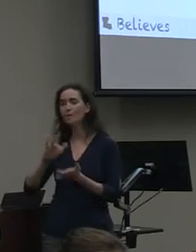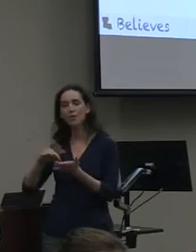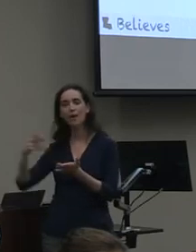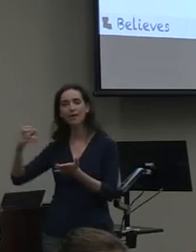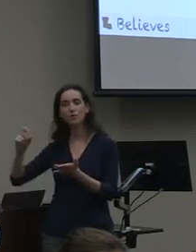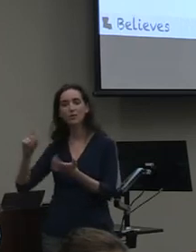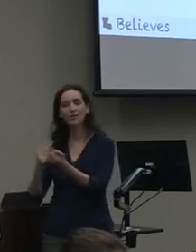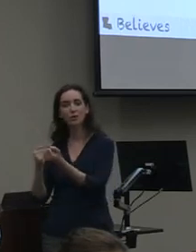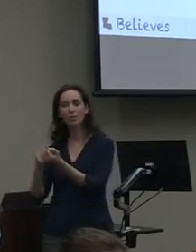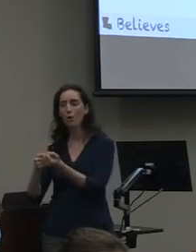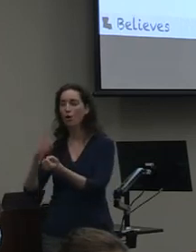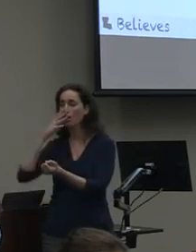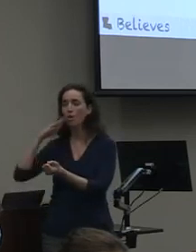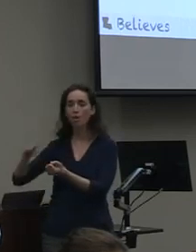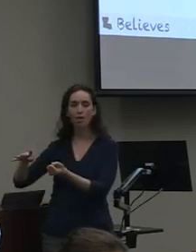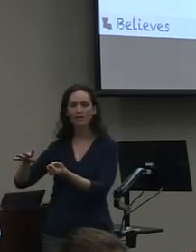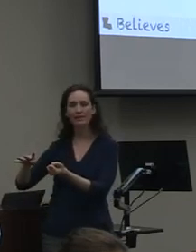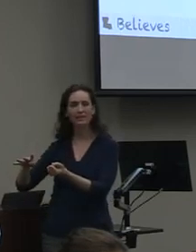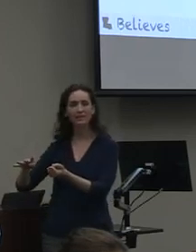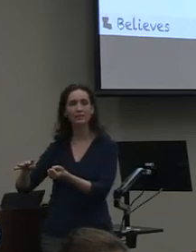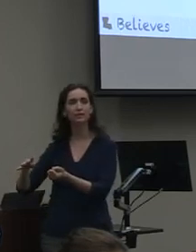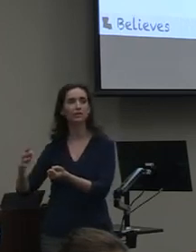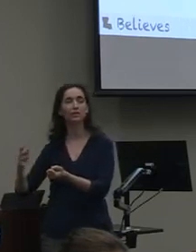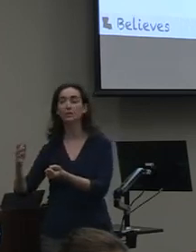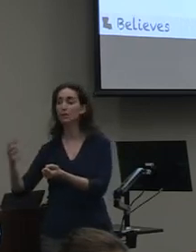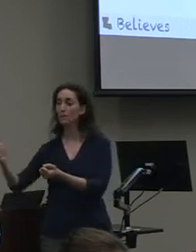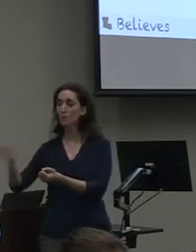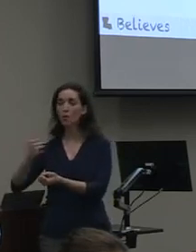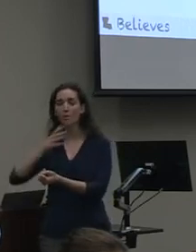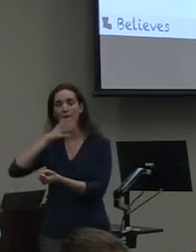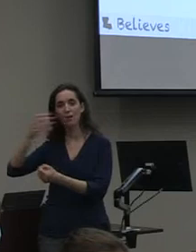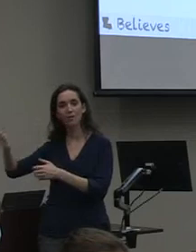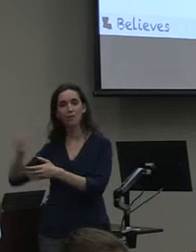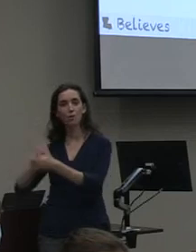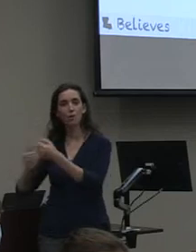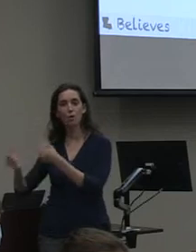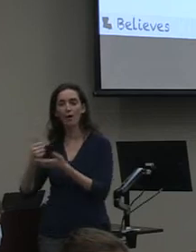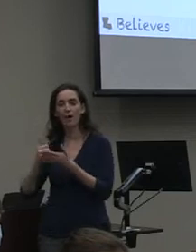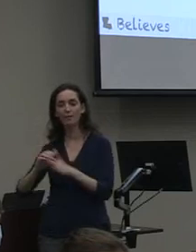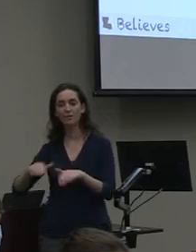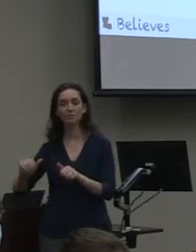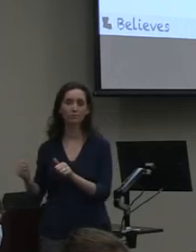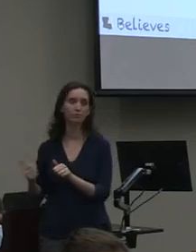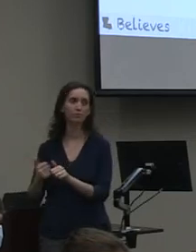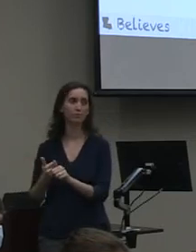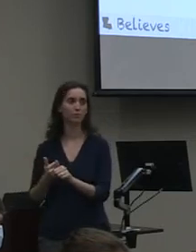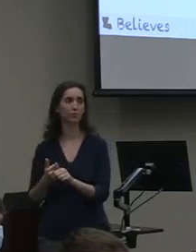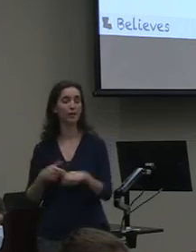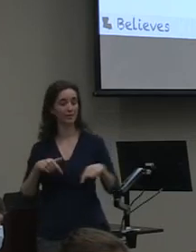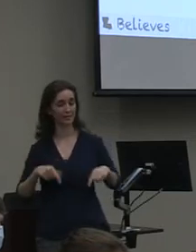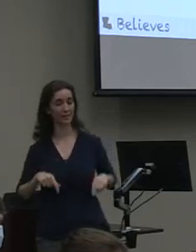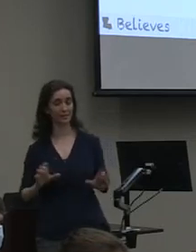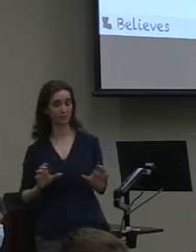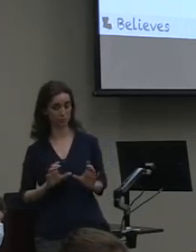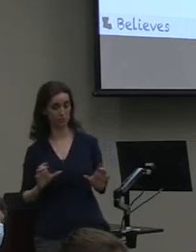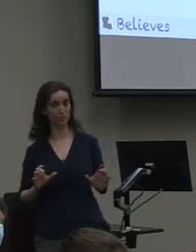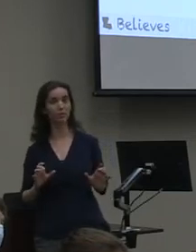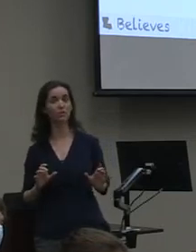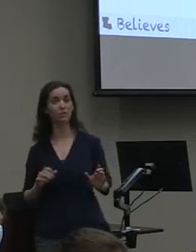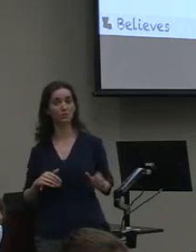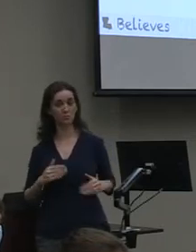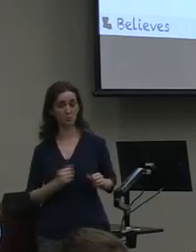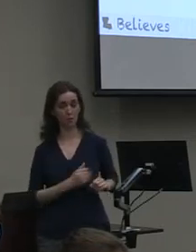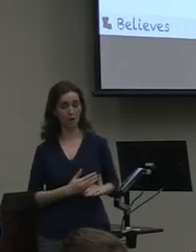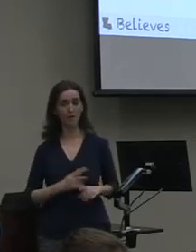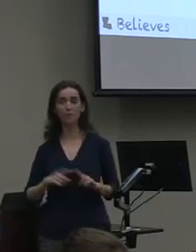school supports. And this is just one way parents can be engaged with that remediation. We're in the prevention stage here, but we do need to